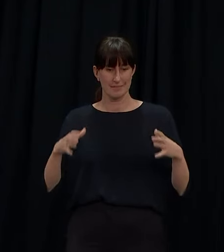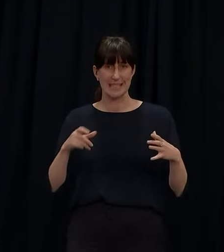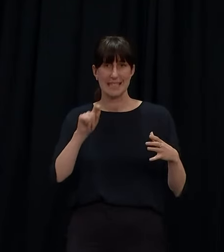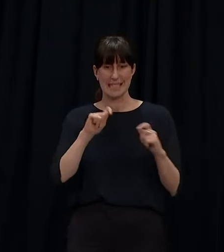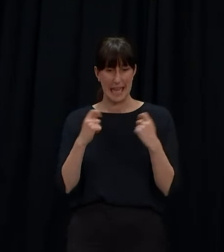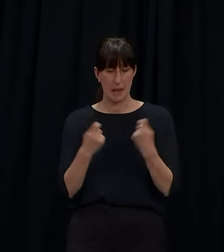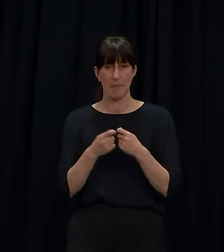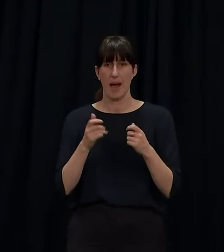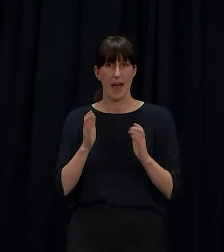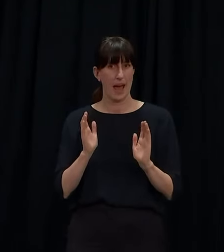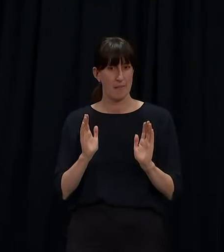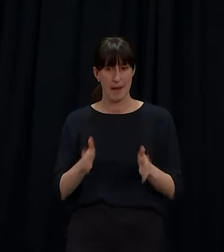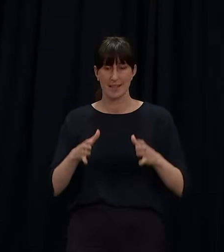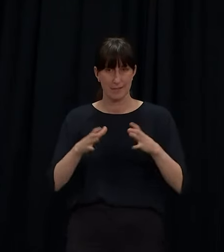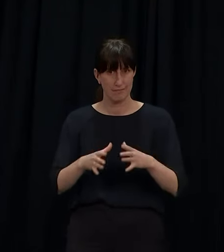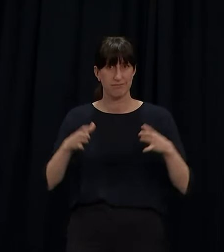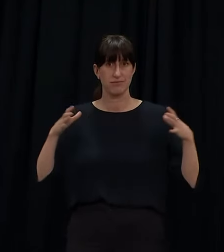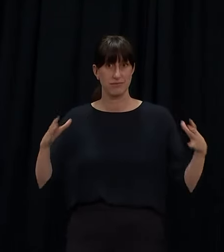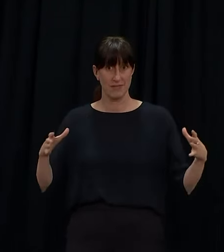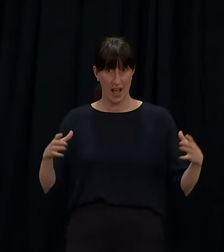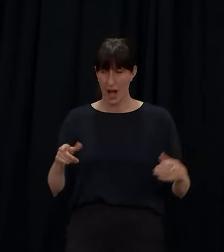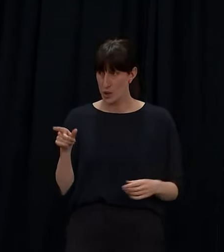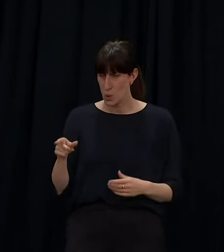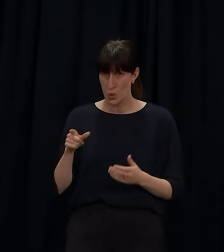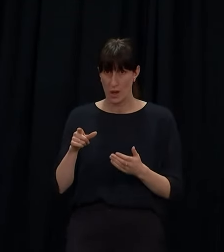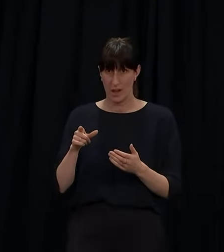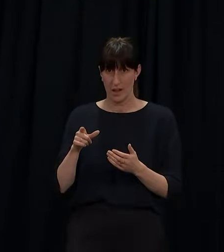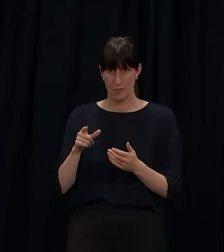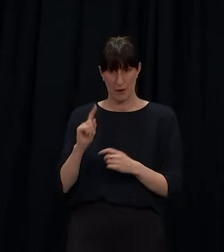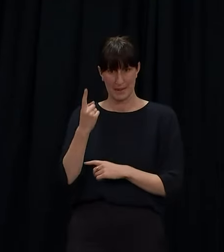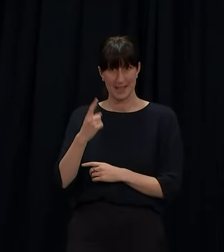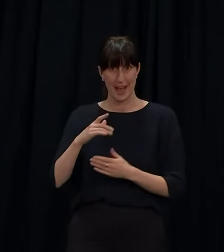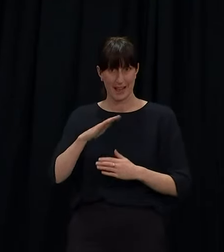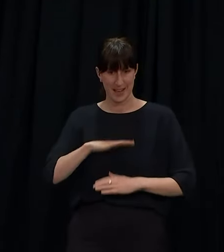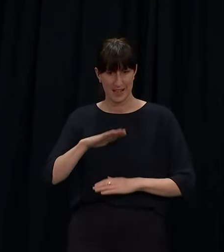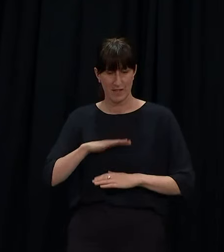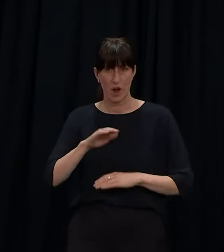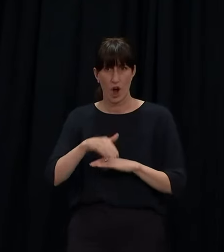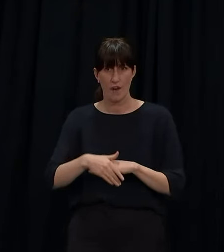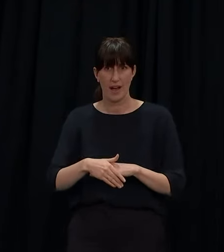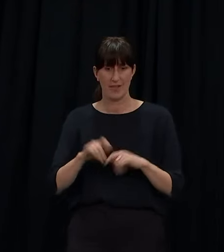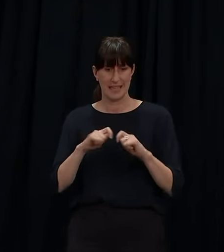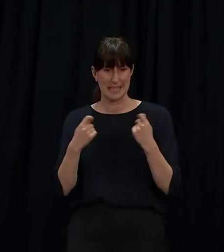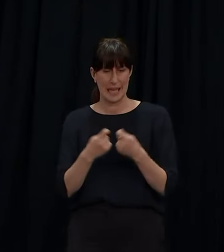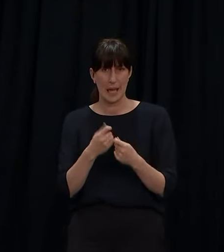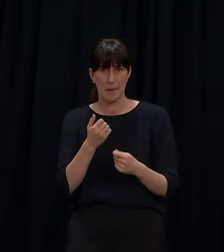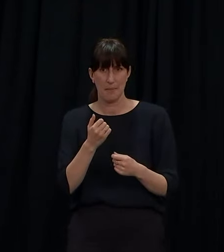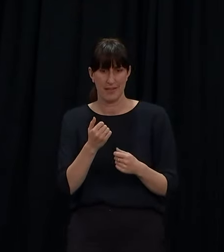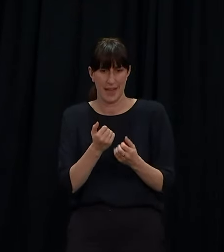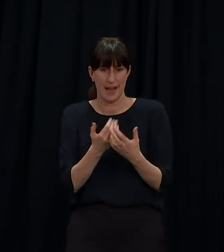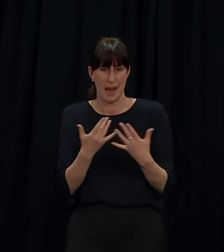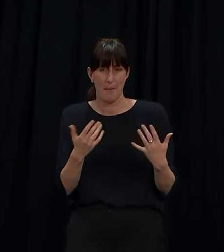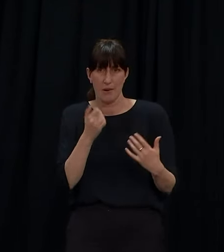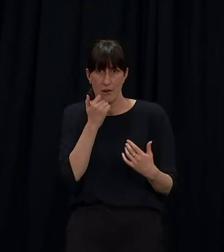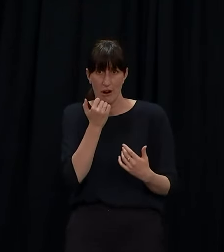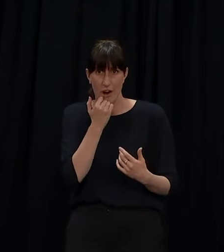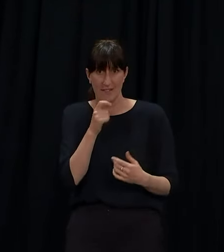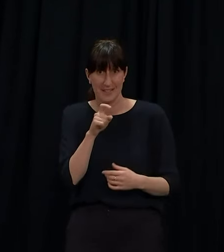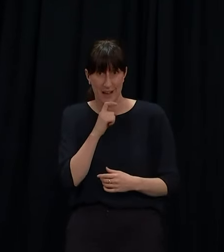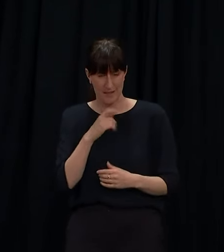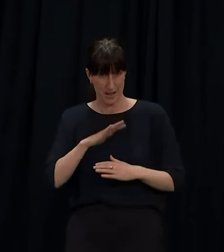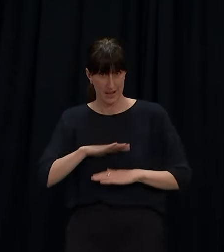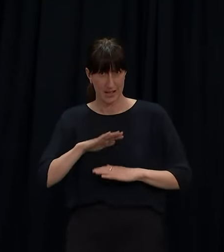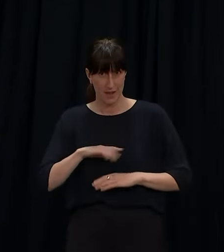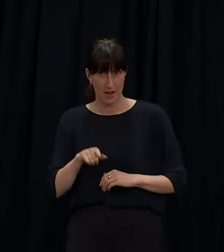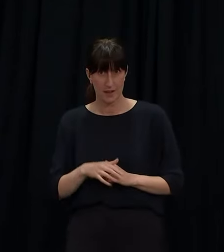where that contact tracing is at when it is so far below the standing and surge capacity? Well, I mean, looking at what we had yesterday and what we're looking